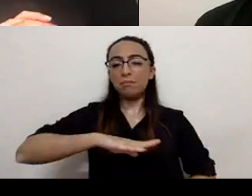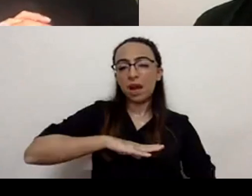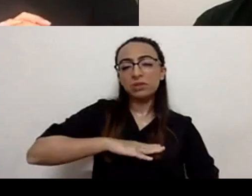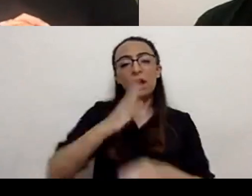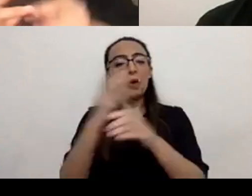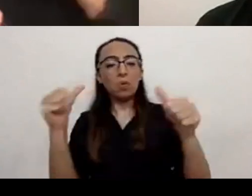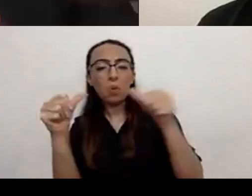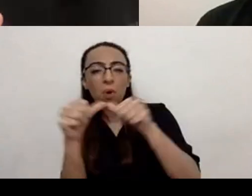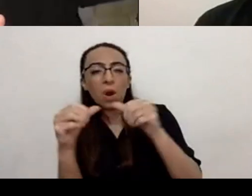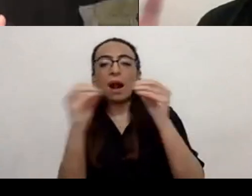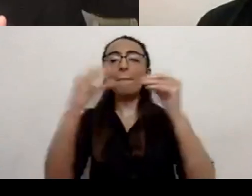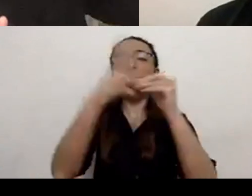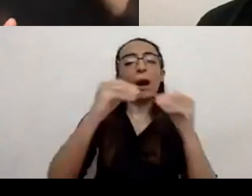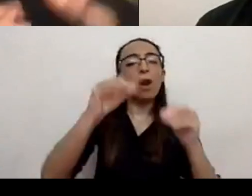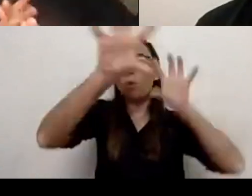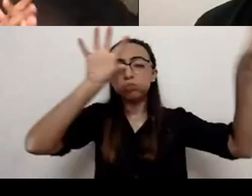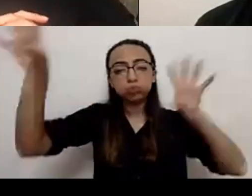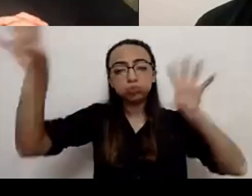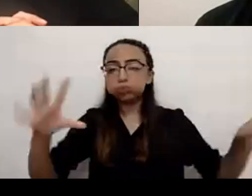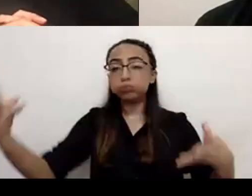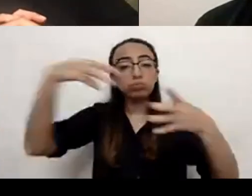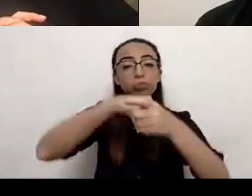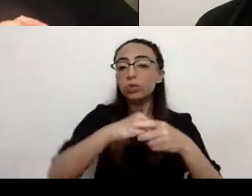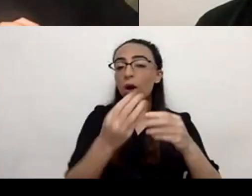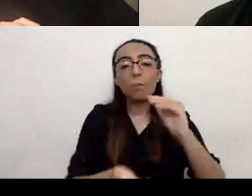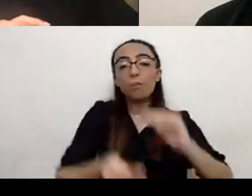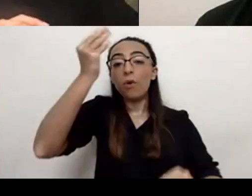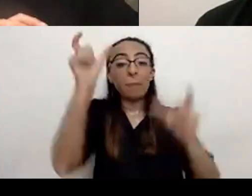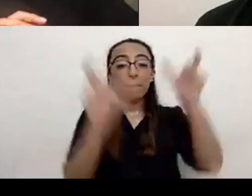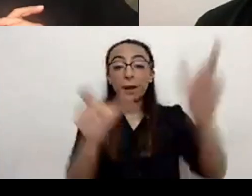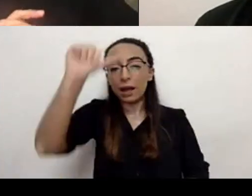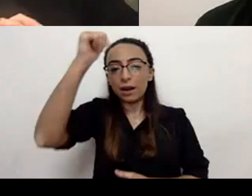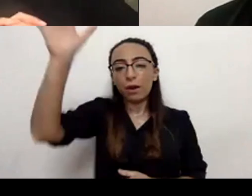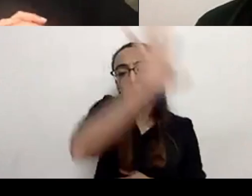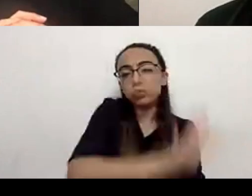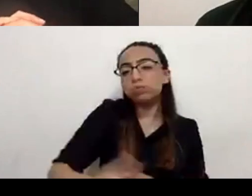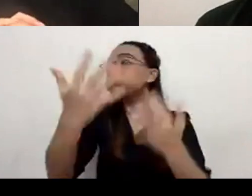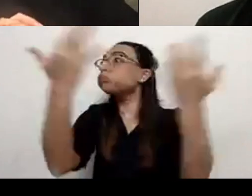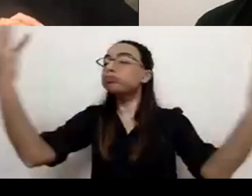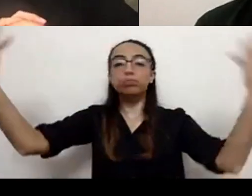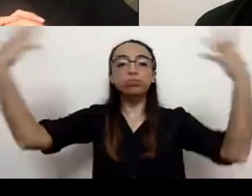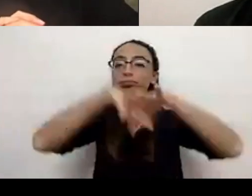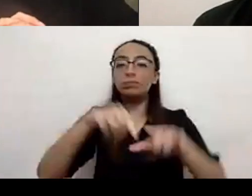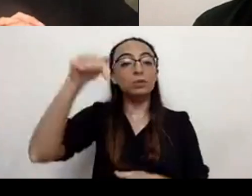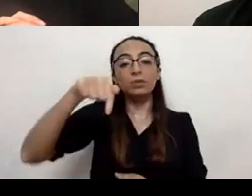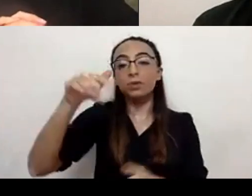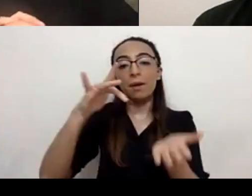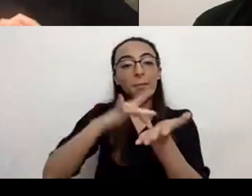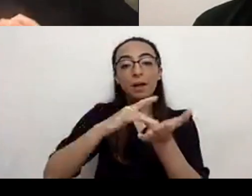Goa, Bangalore, and multiplying, people coming from all parts of the country. It's wonderful.